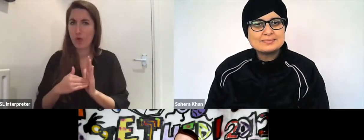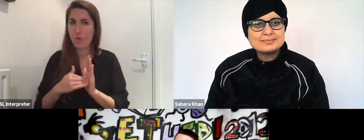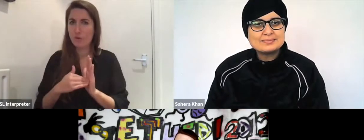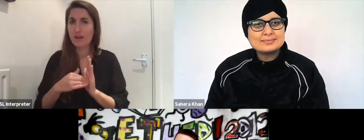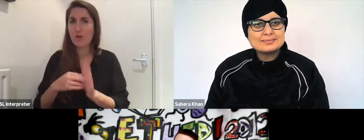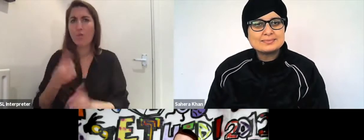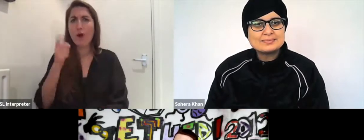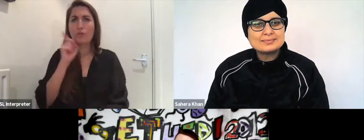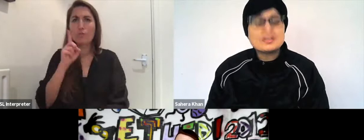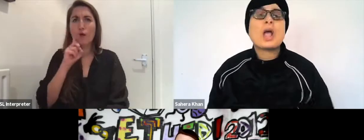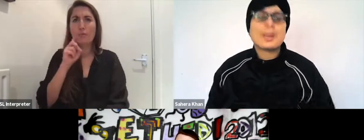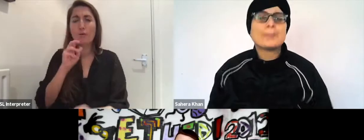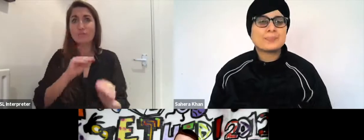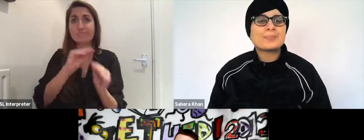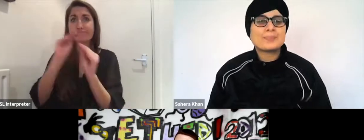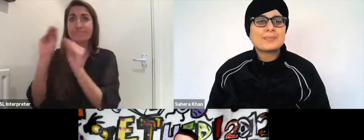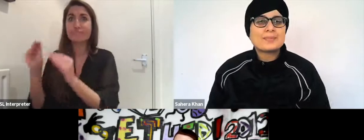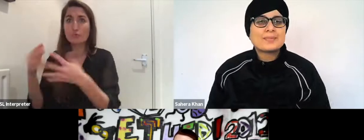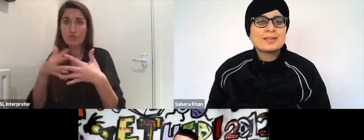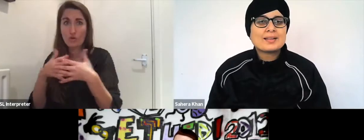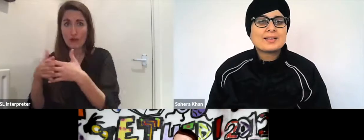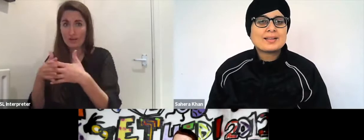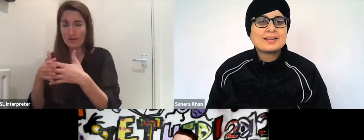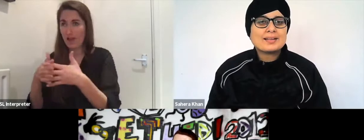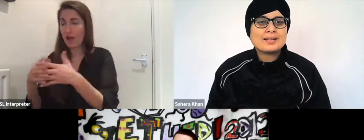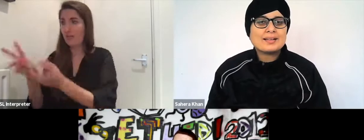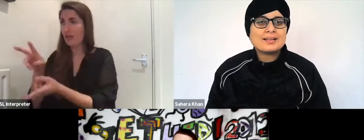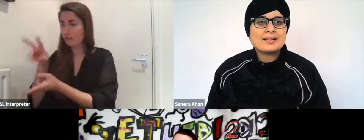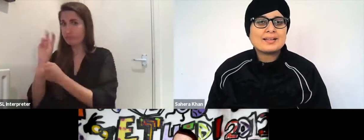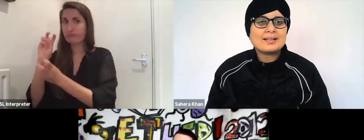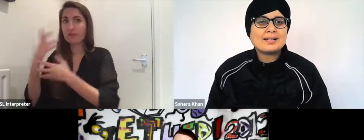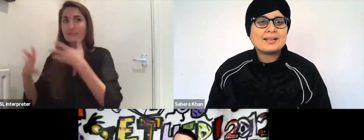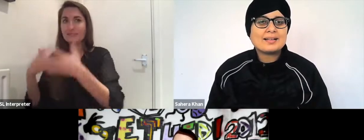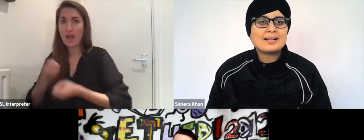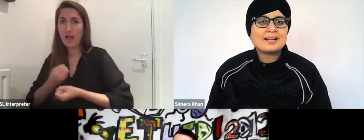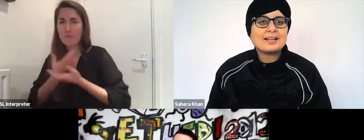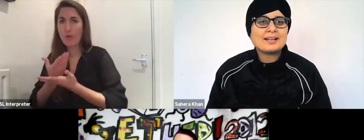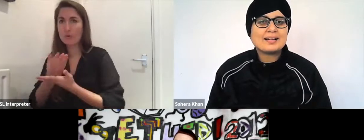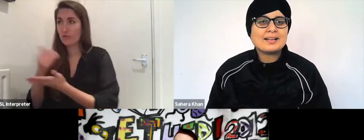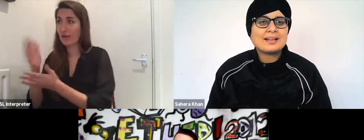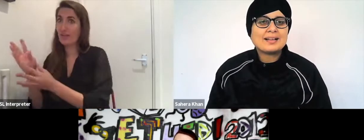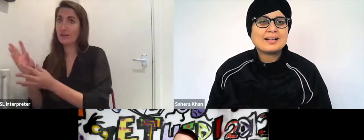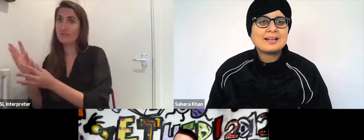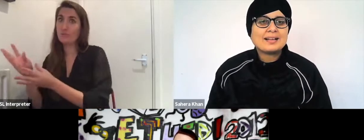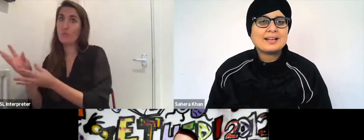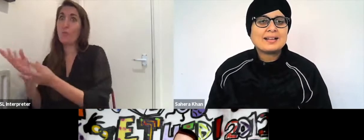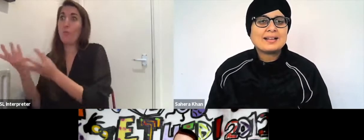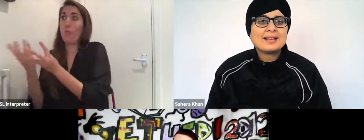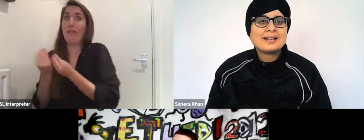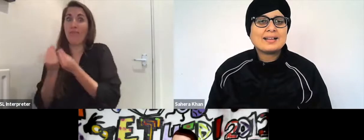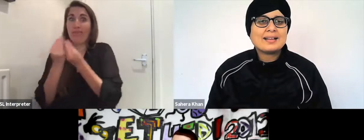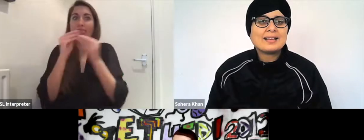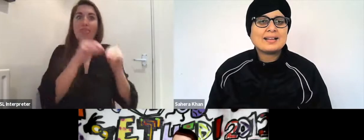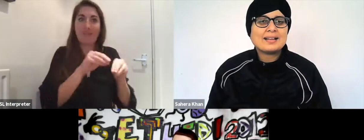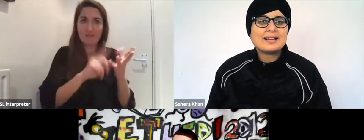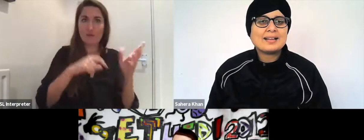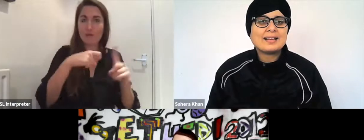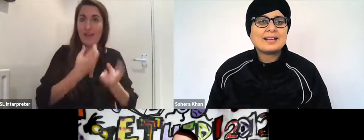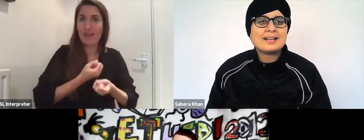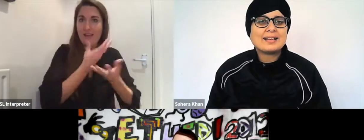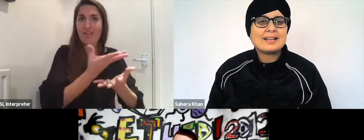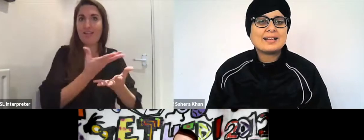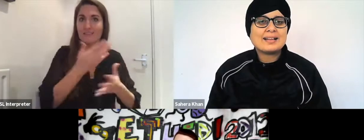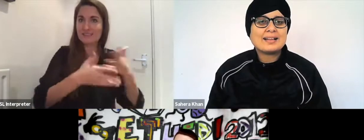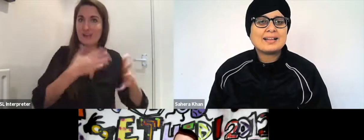America and brought sign poetry back to the UK. It was just beautiful. But you you sign poem, you